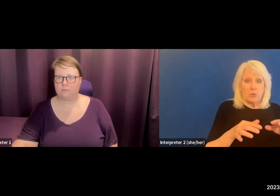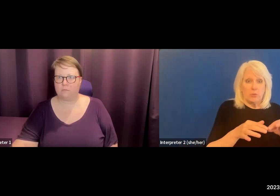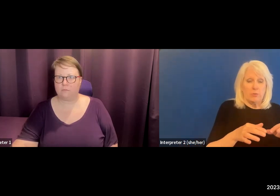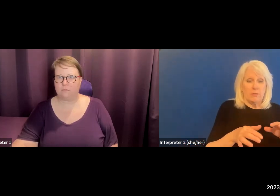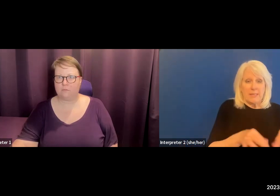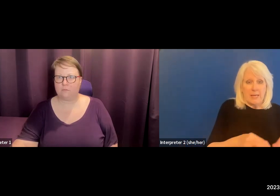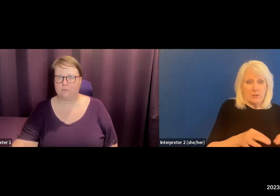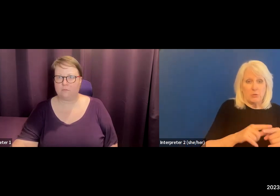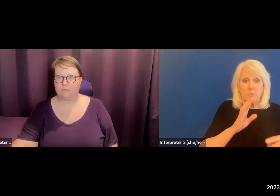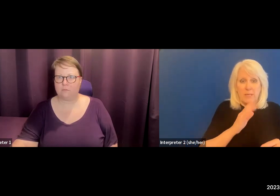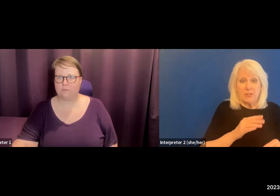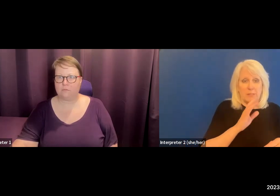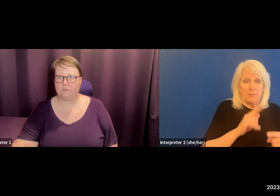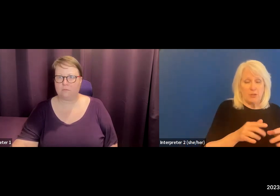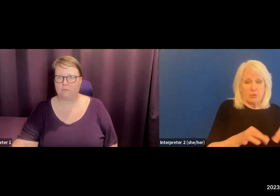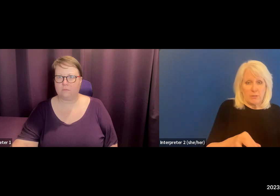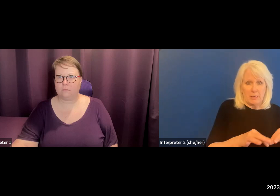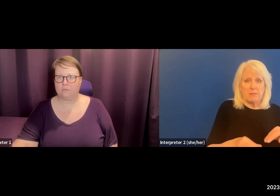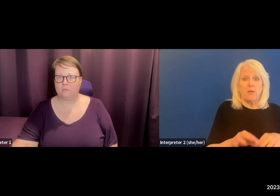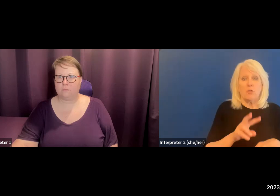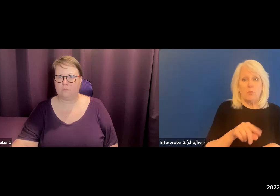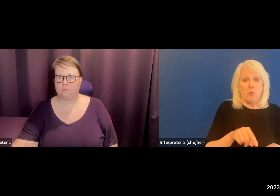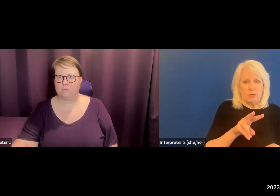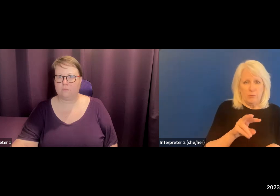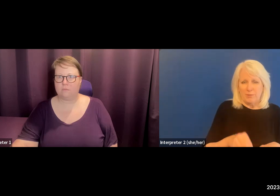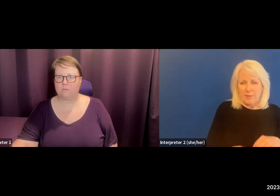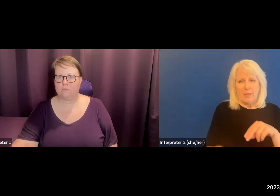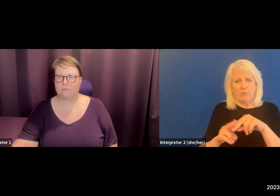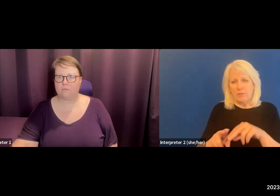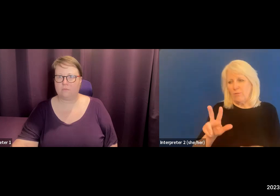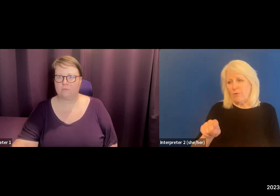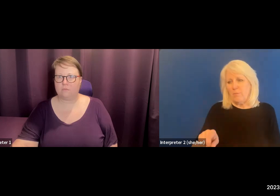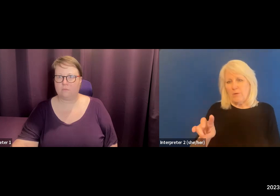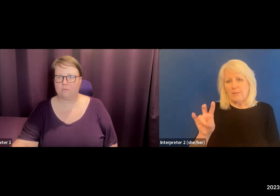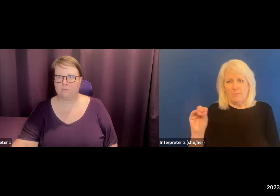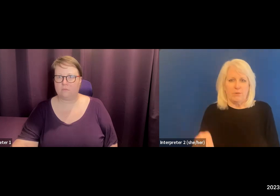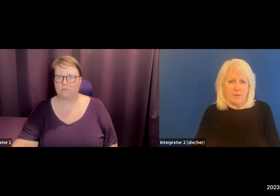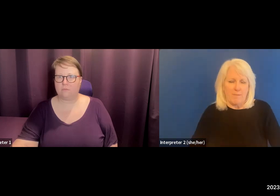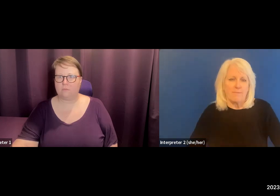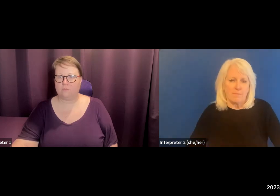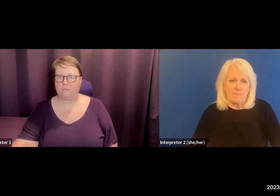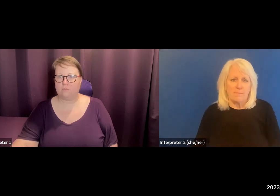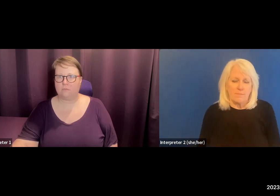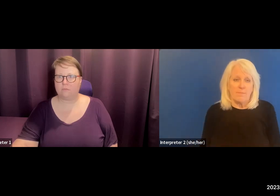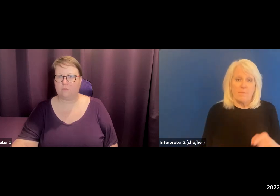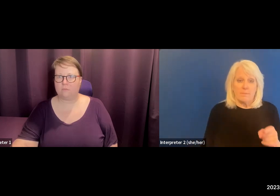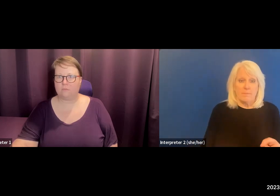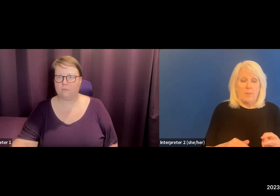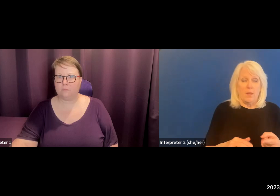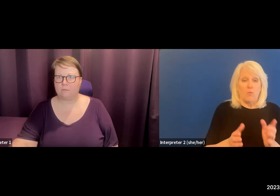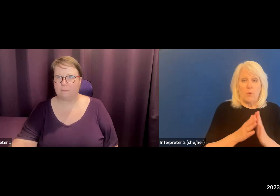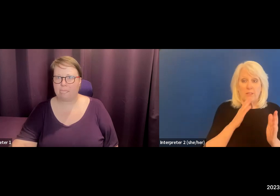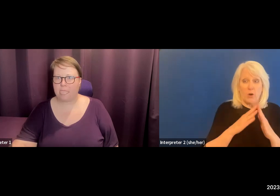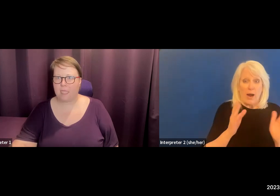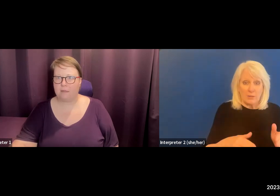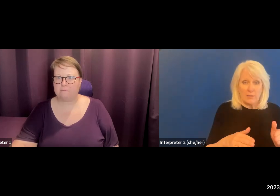speech-to-text increased from 2.2% in 2019 to 3.7% in 2021. While for programmatic requests, there was